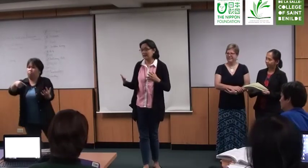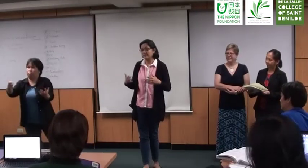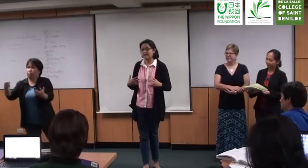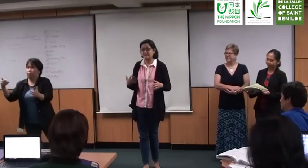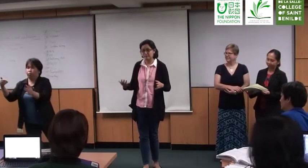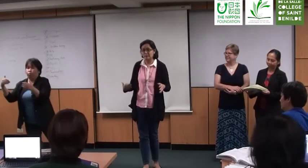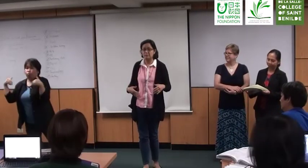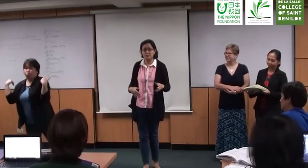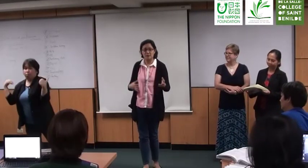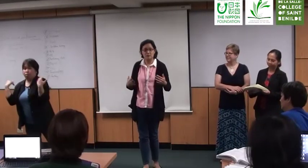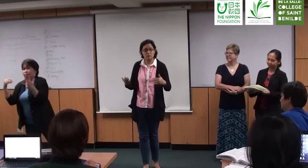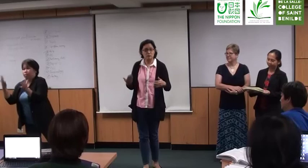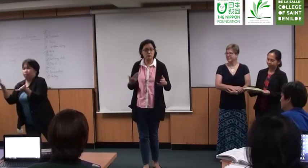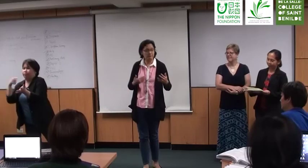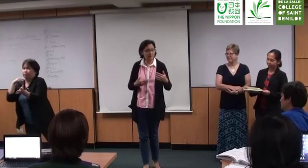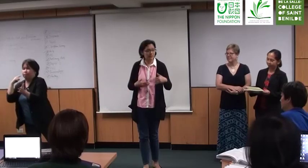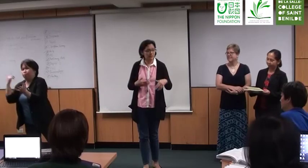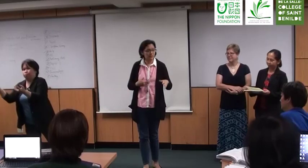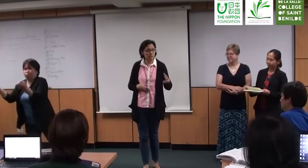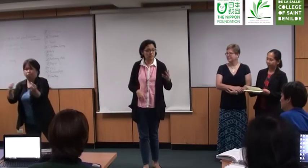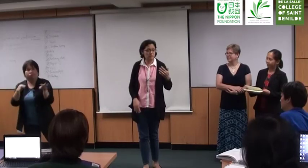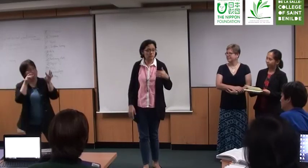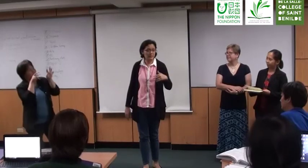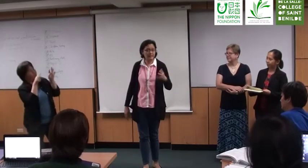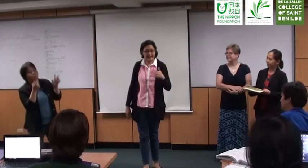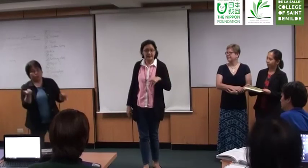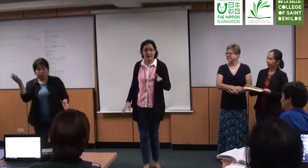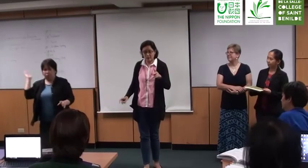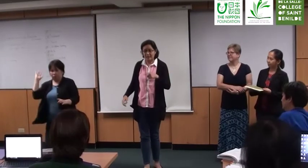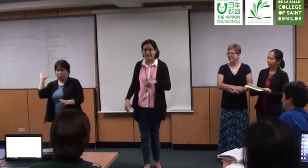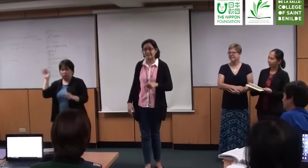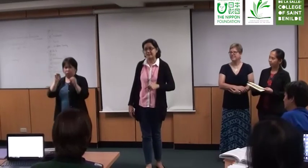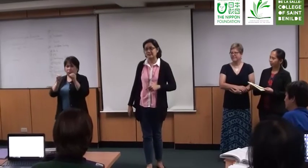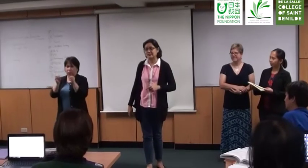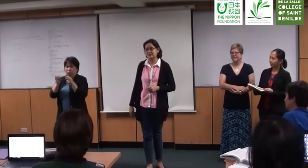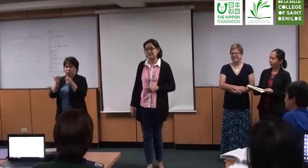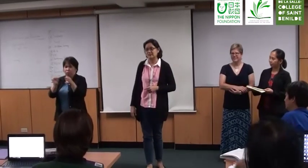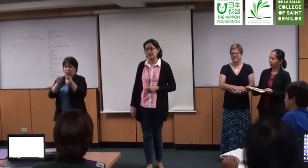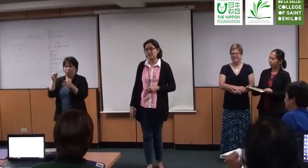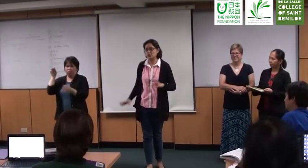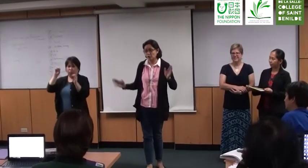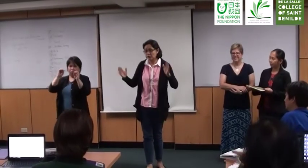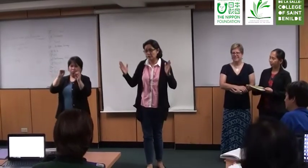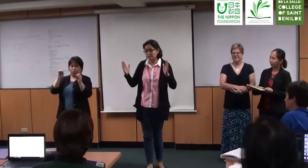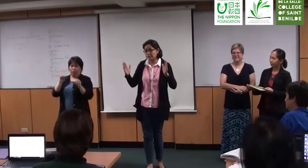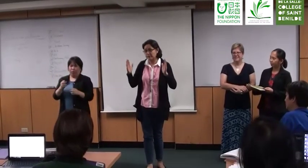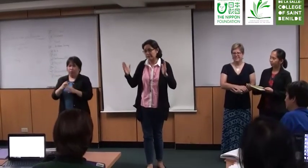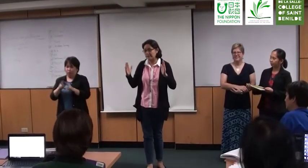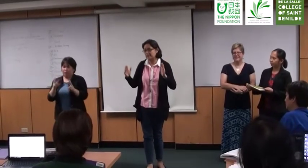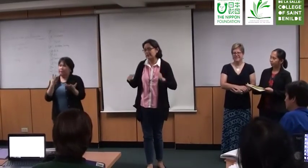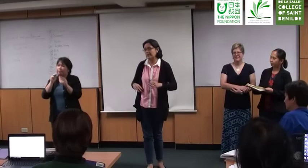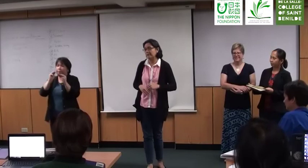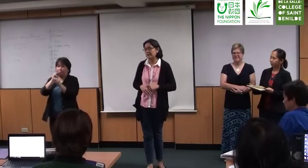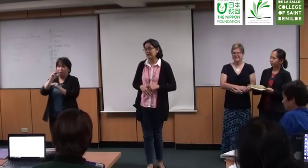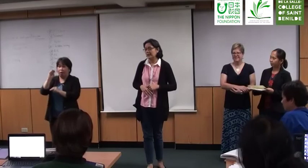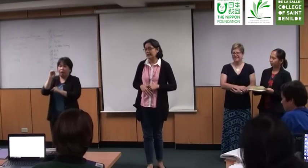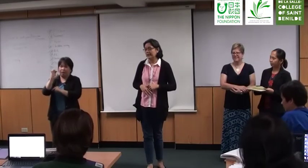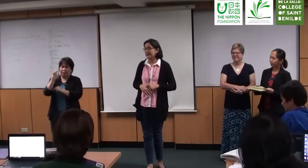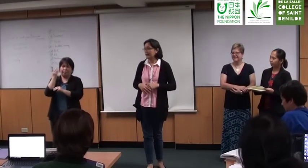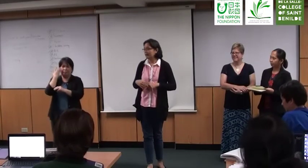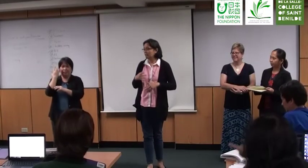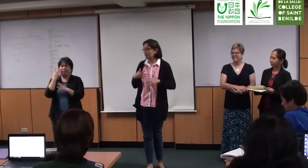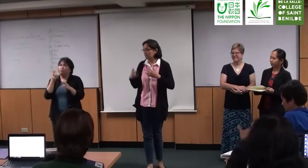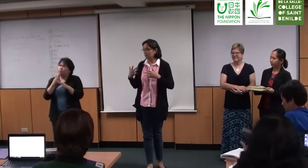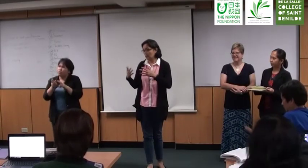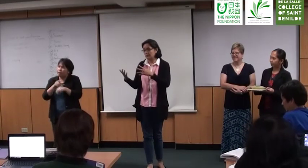invite younger deaf people to attend our classes on a shorter time frame.